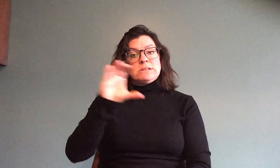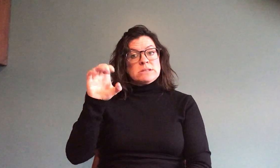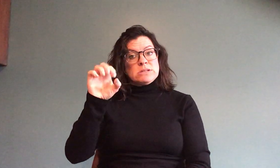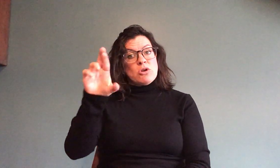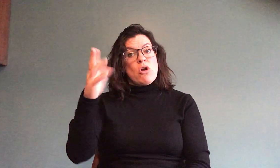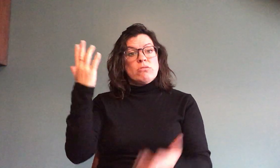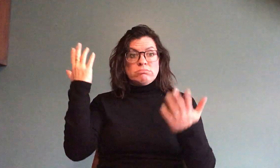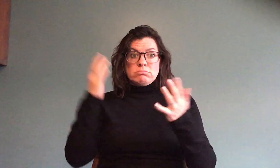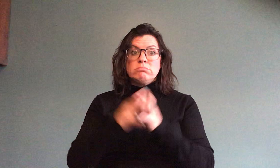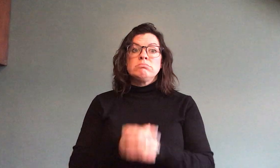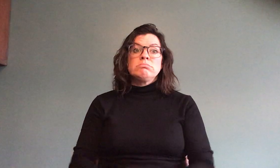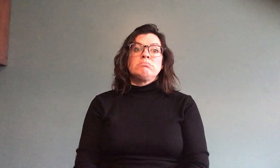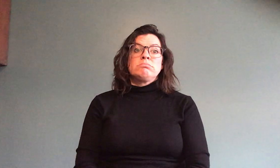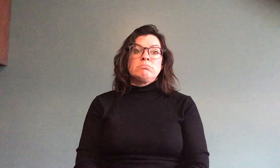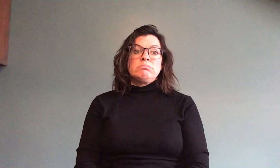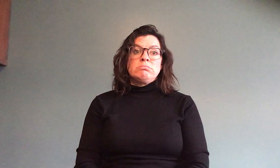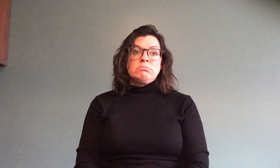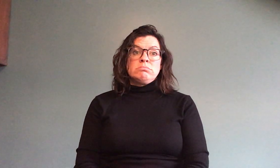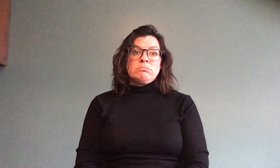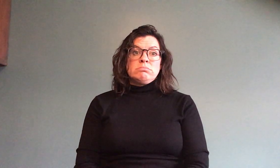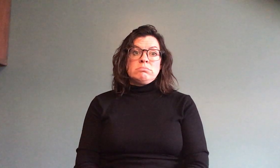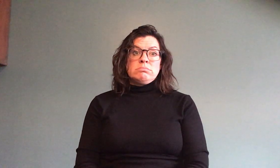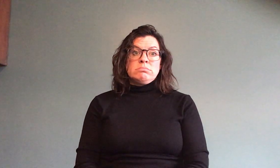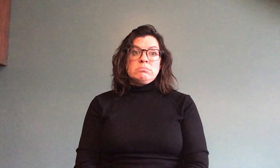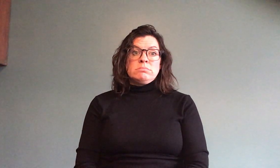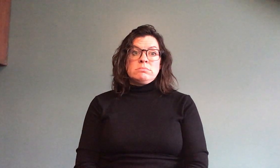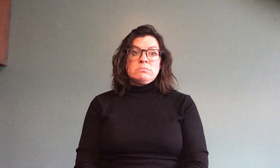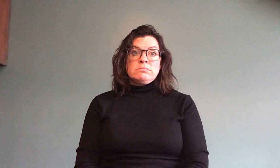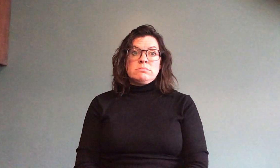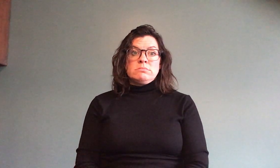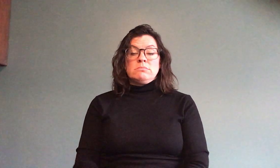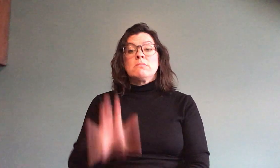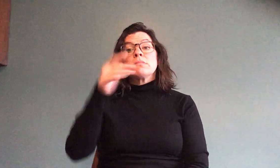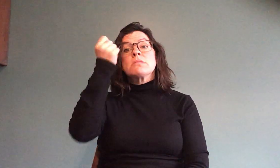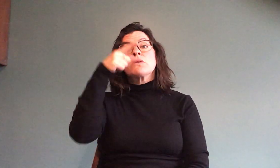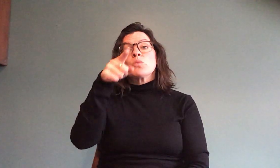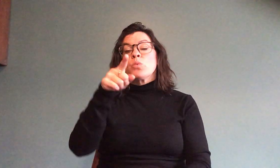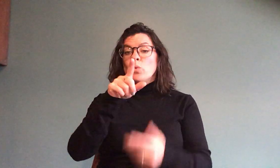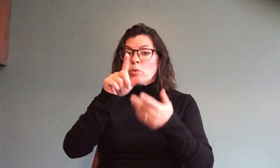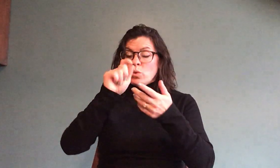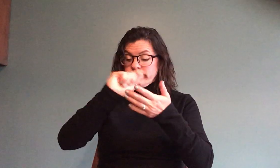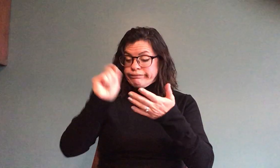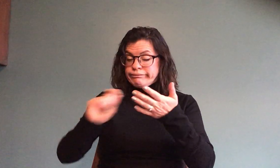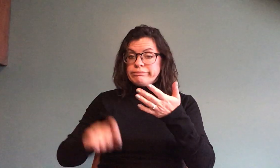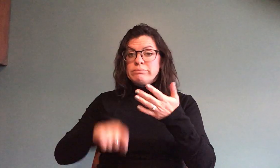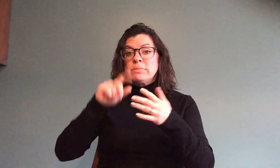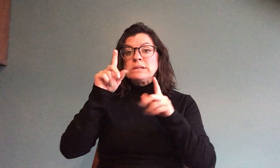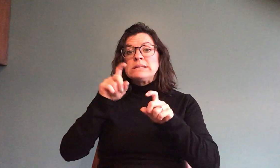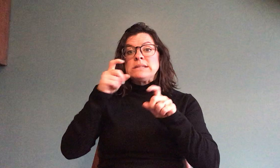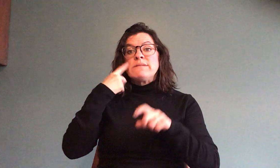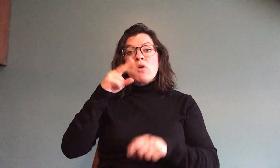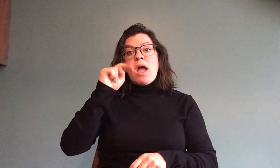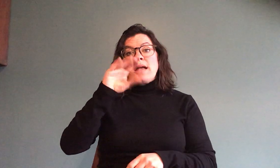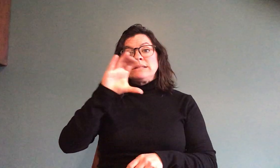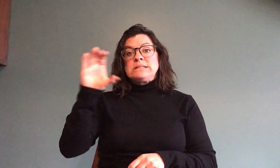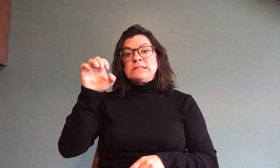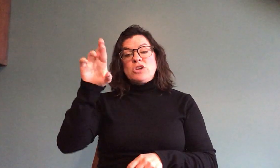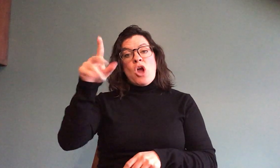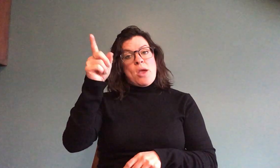ask. All we do is put a P or an F down. Once you pass the test, okay, you move on to the next module that you need to pass.